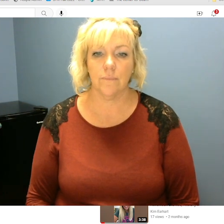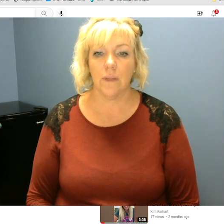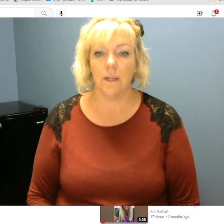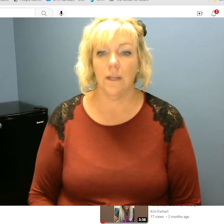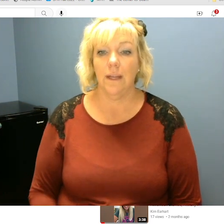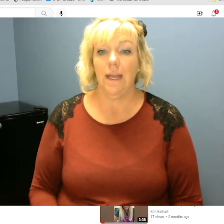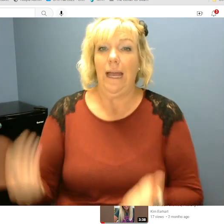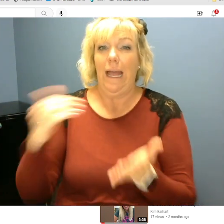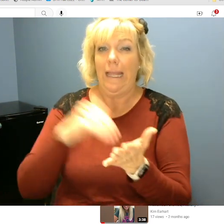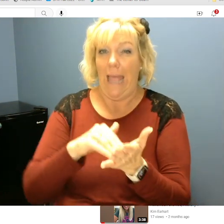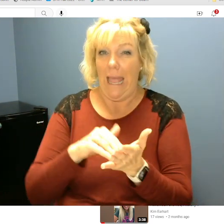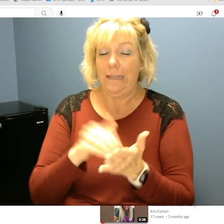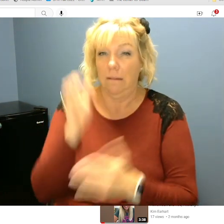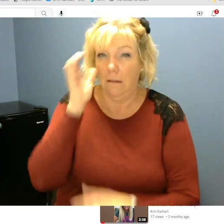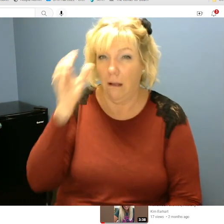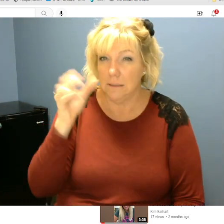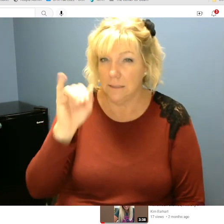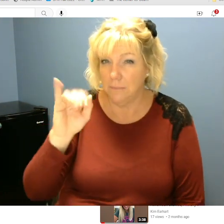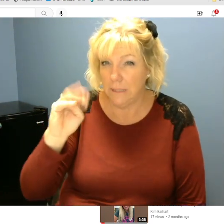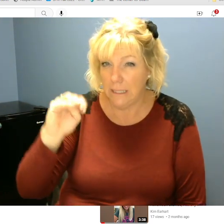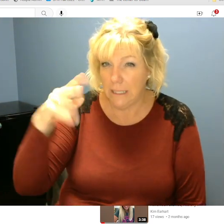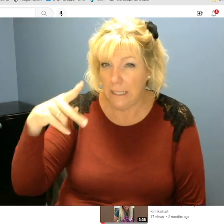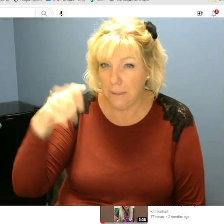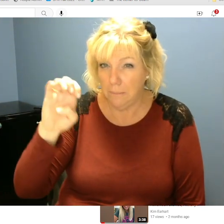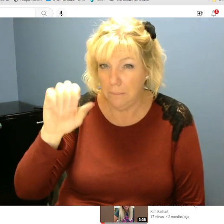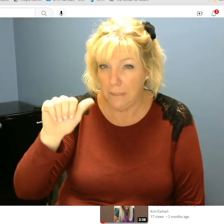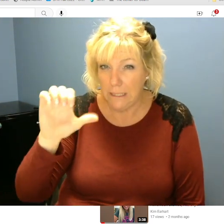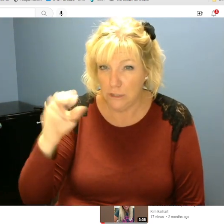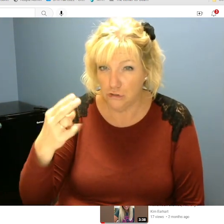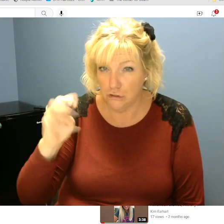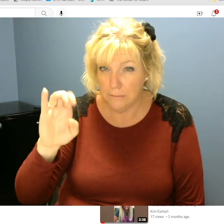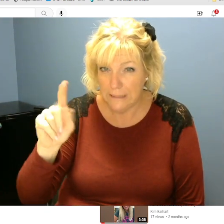impeachment, again, I gave you a link from